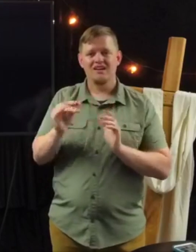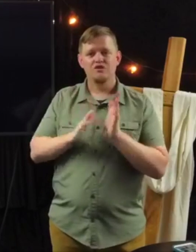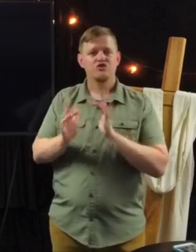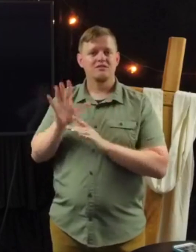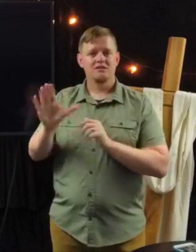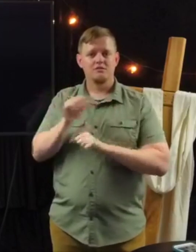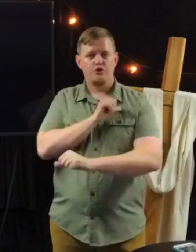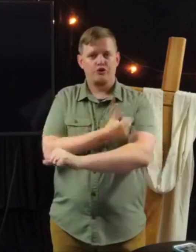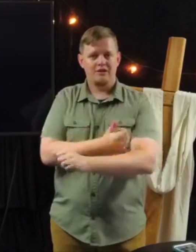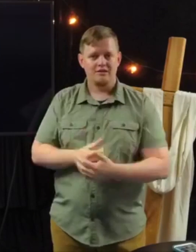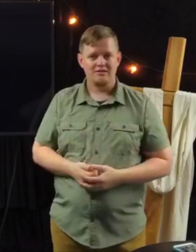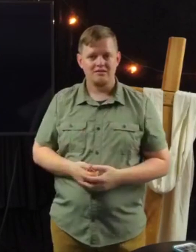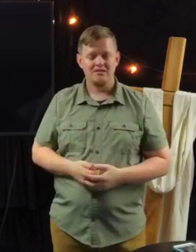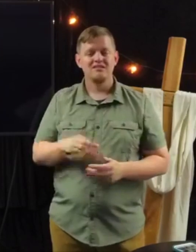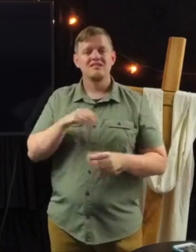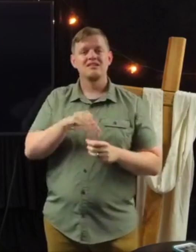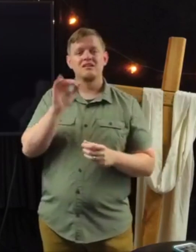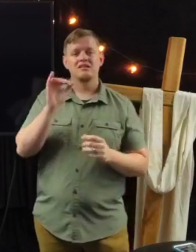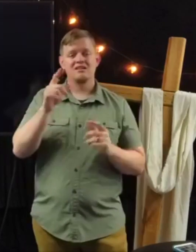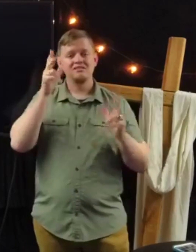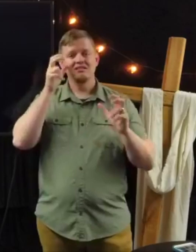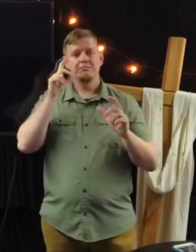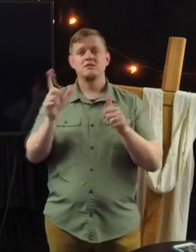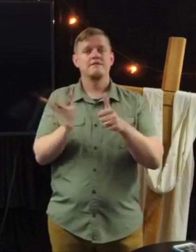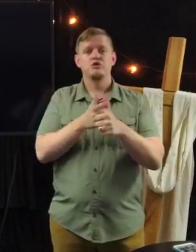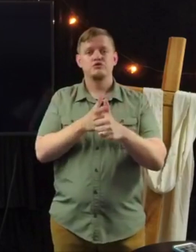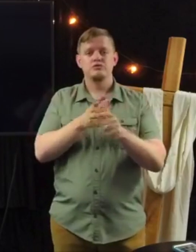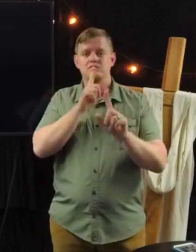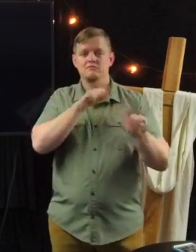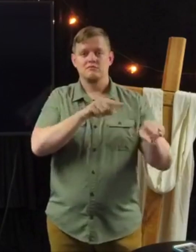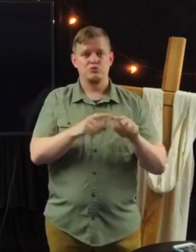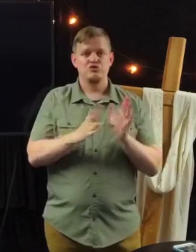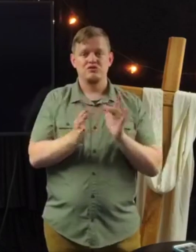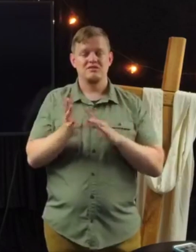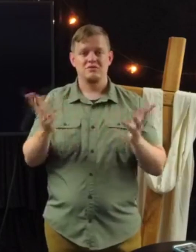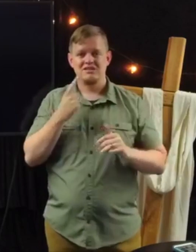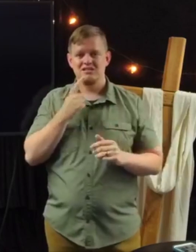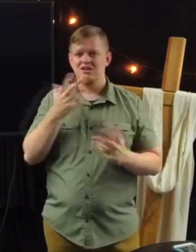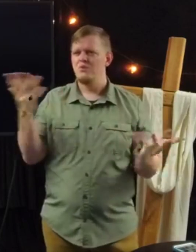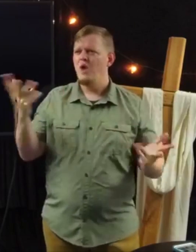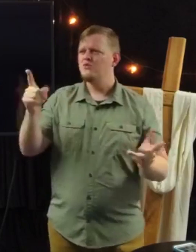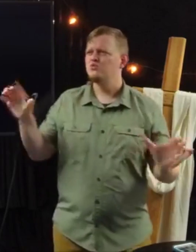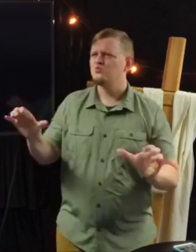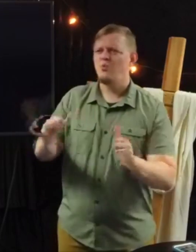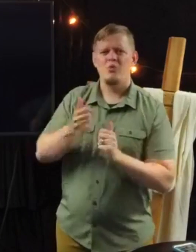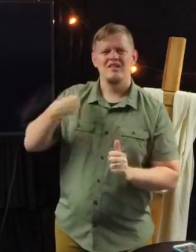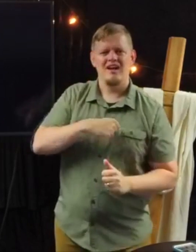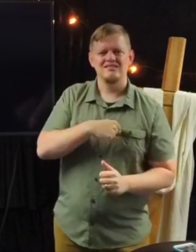Two simple answers, really. Jesus' identity and Jesus' authority. The demons, first of all, responded to Jesus saying, what are you